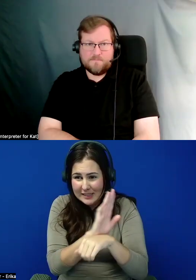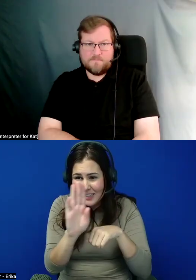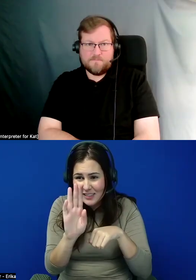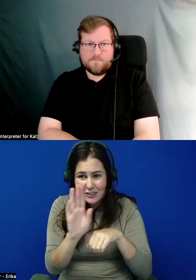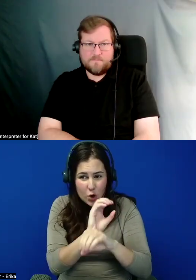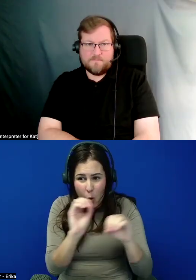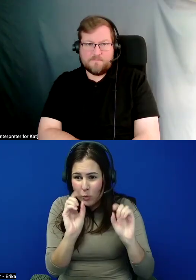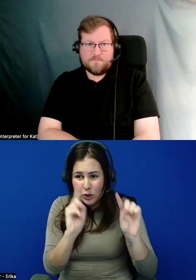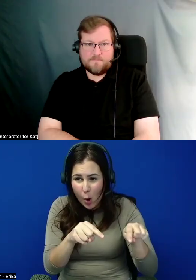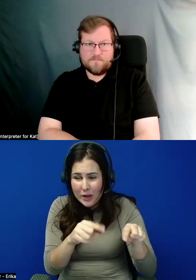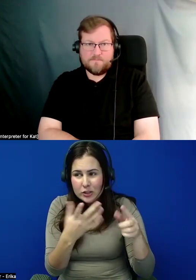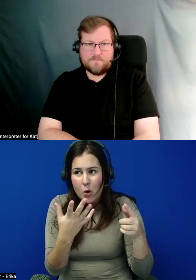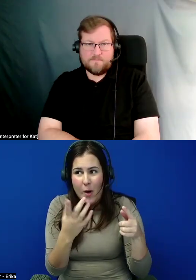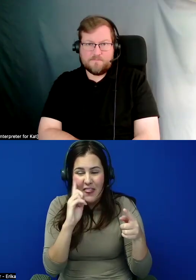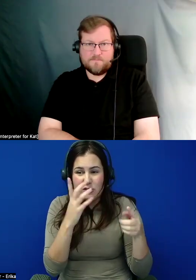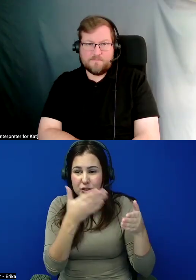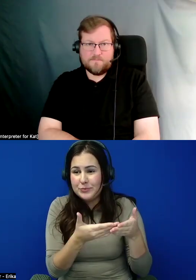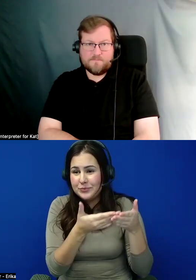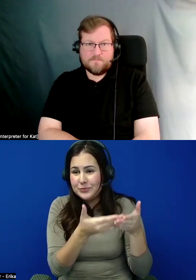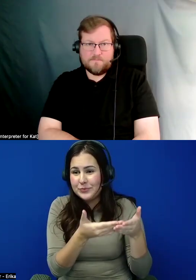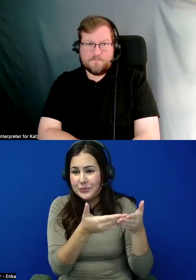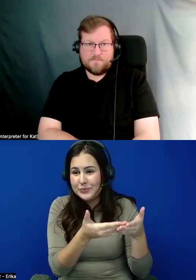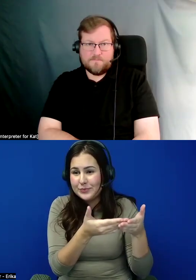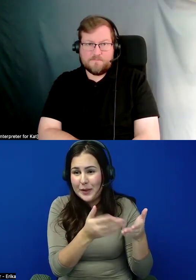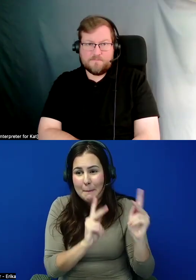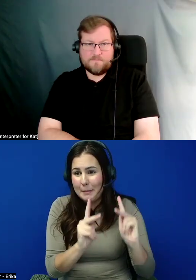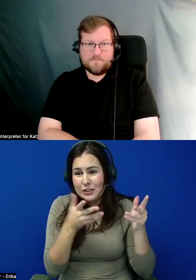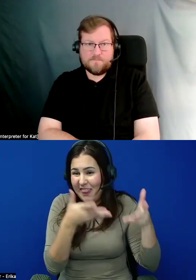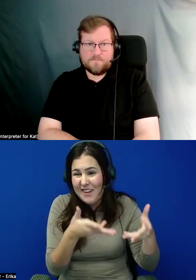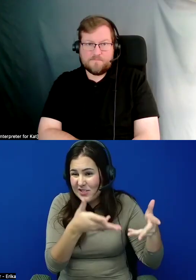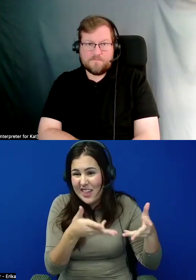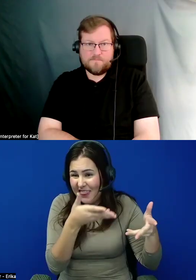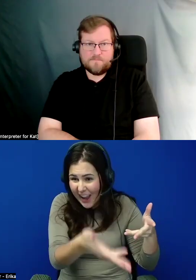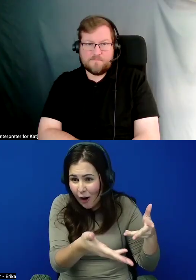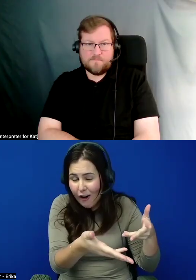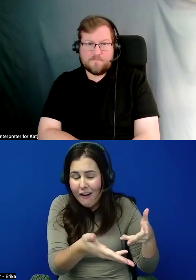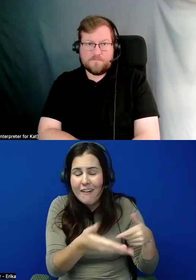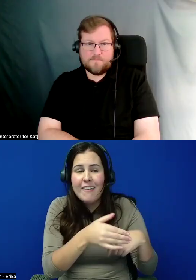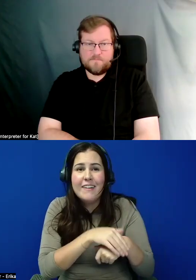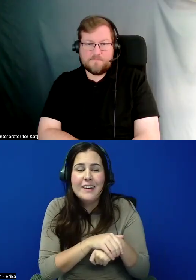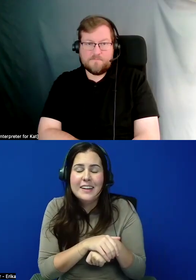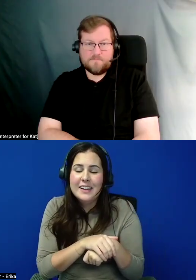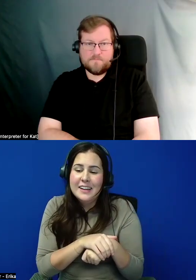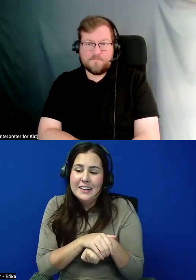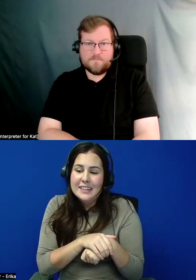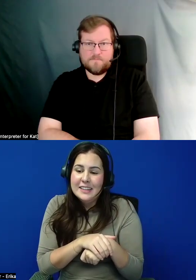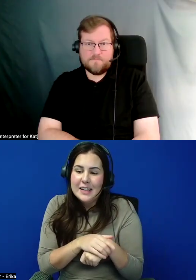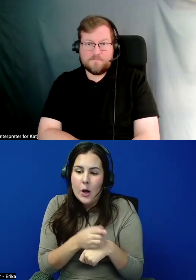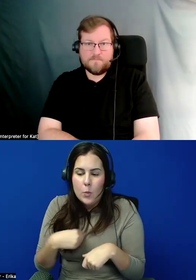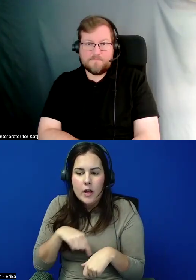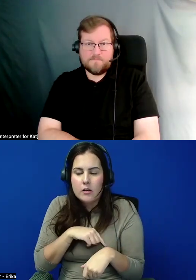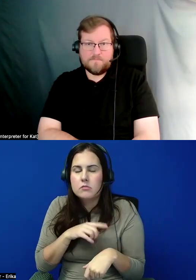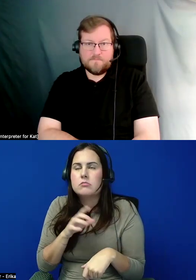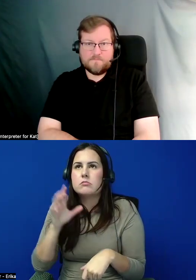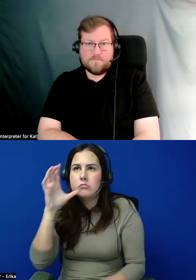of, I would say dry docked, but really they just kind of tied to the side of the river as they do there. And we looked at so many